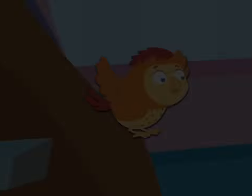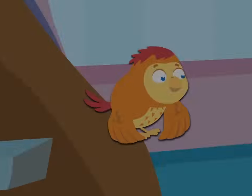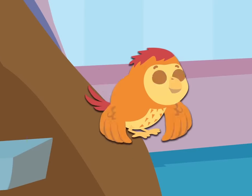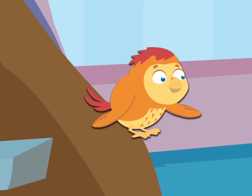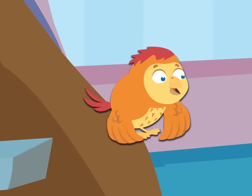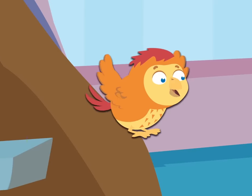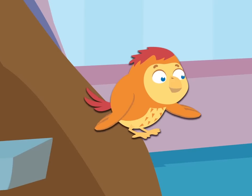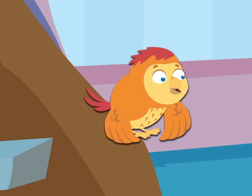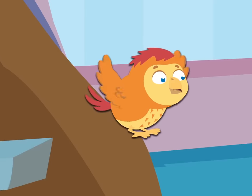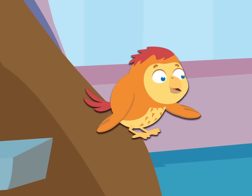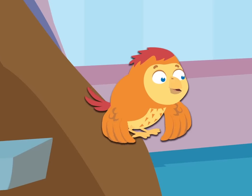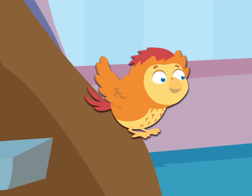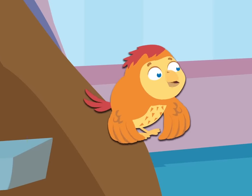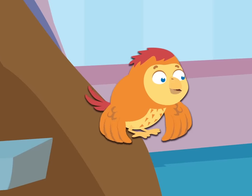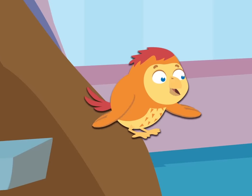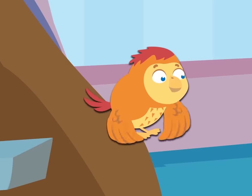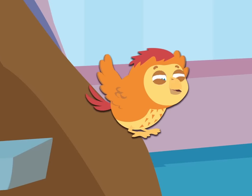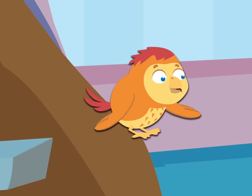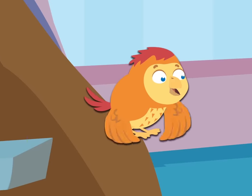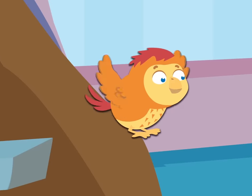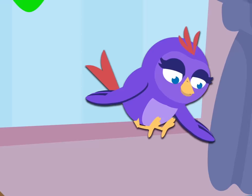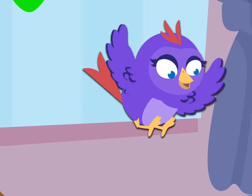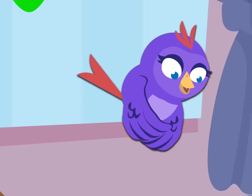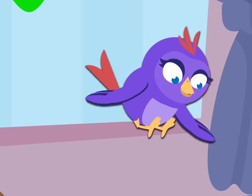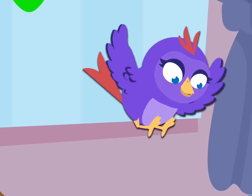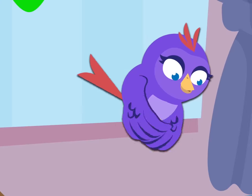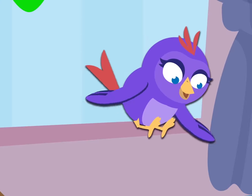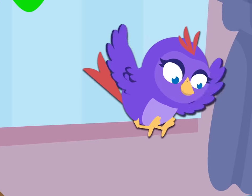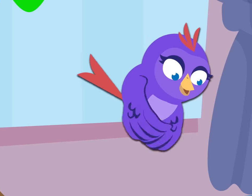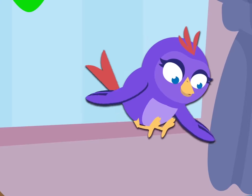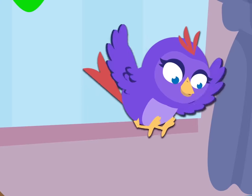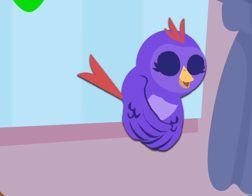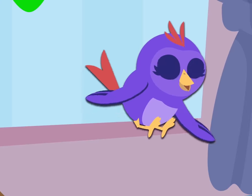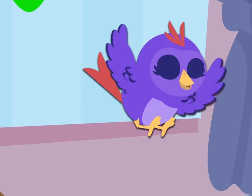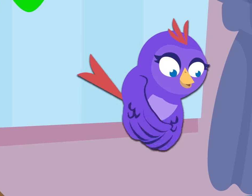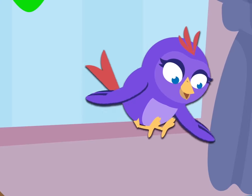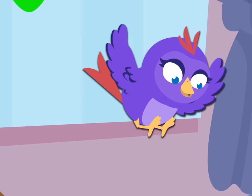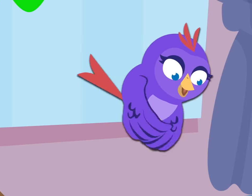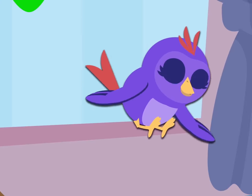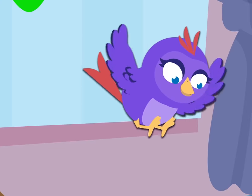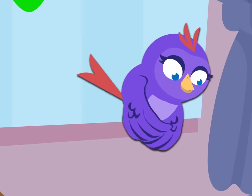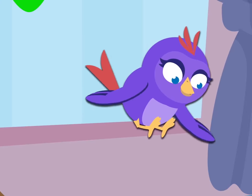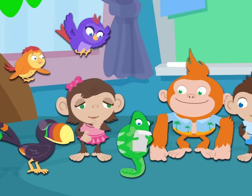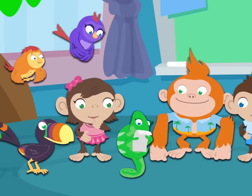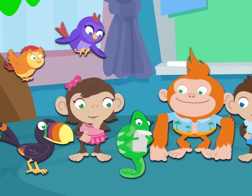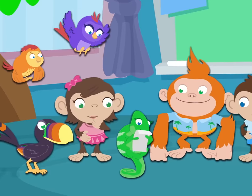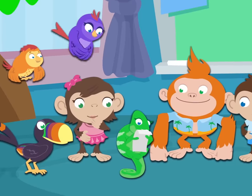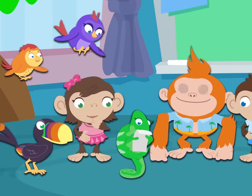Tell us more about Fiji, Crowba. Yes, it sounds so exotic. Well, she